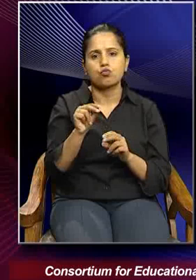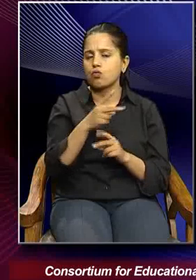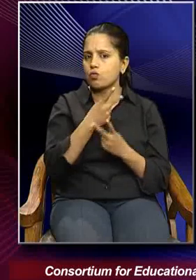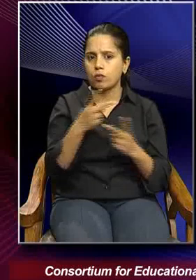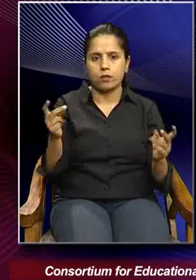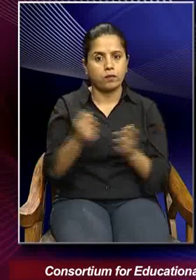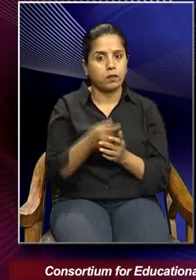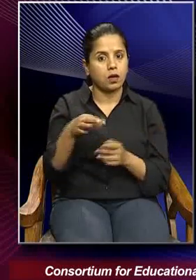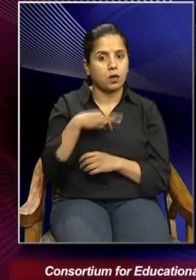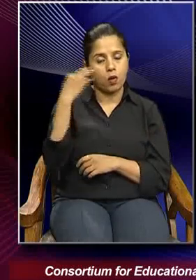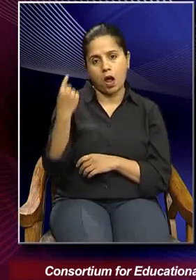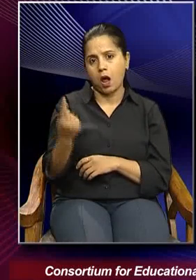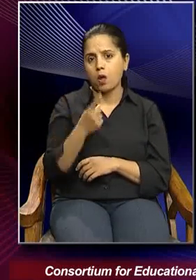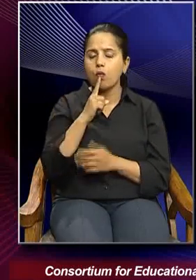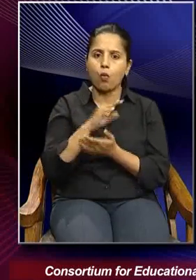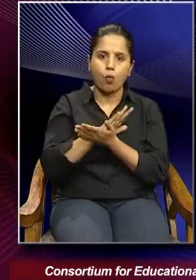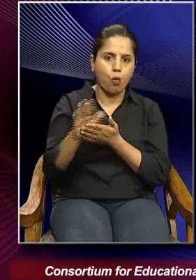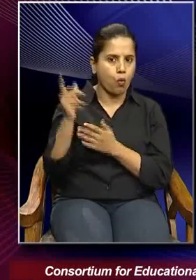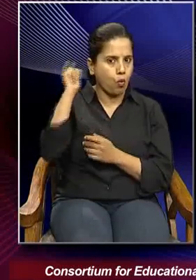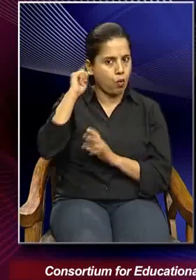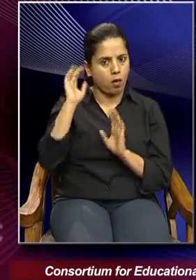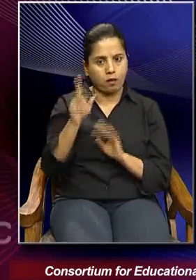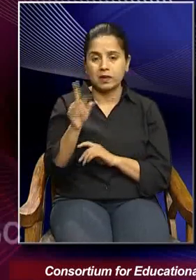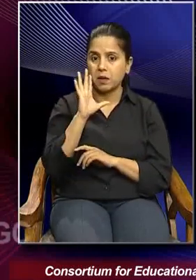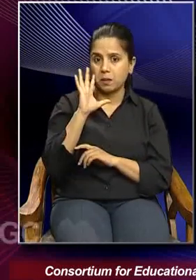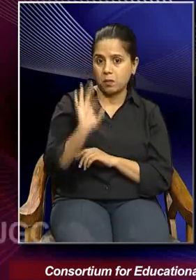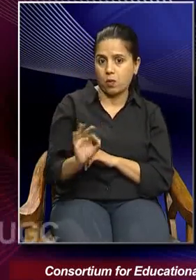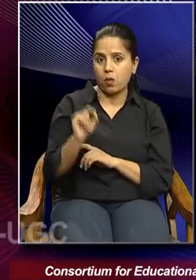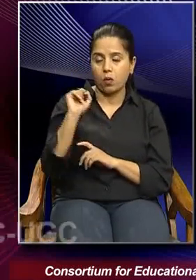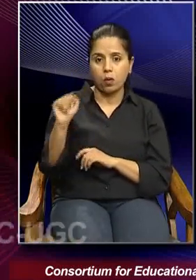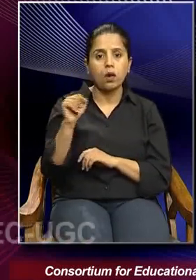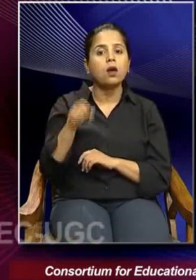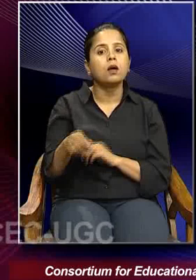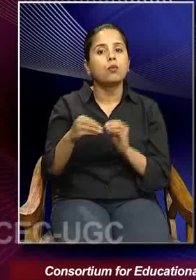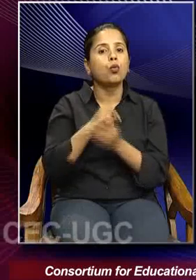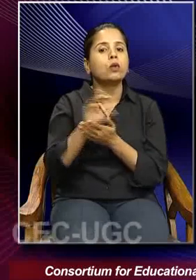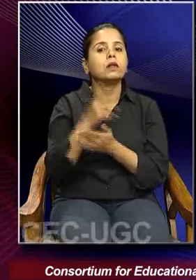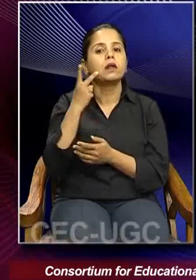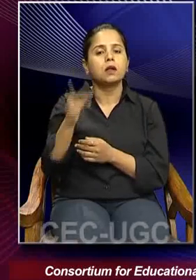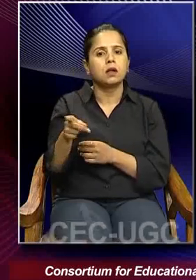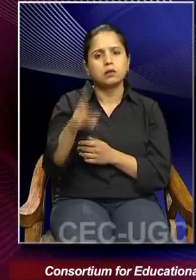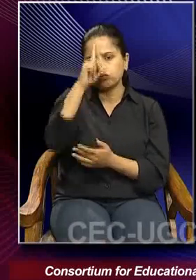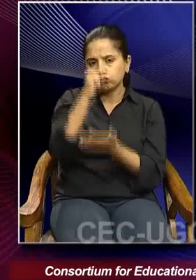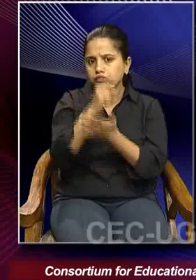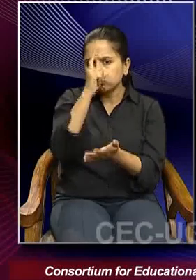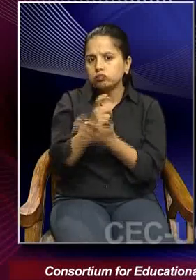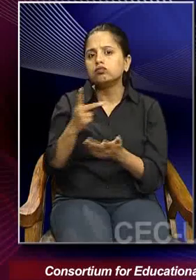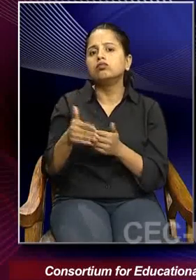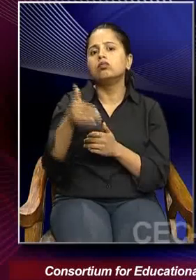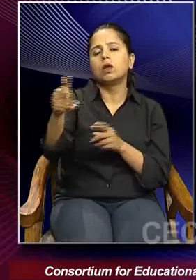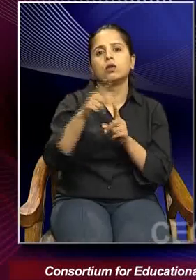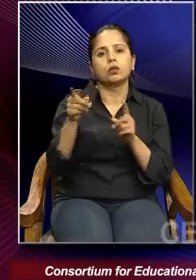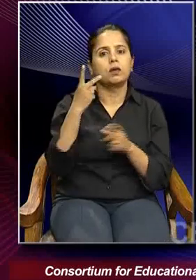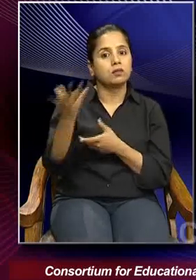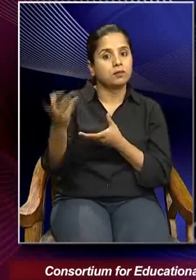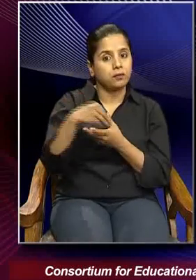Purush alone is pure consciousness. An important function of Buddhi is to take decisions, which is a